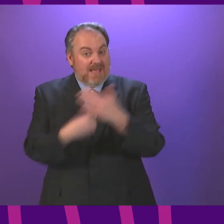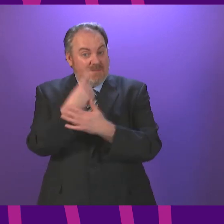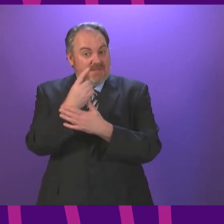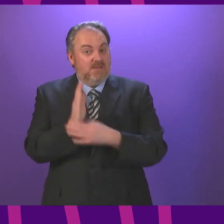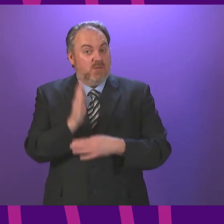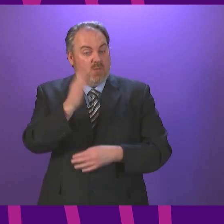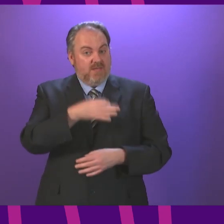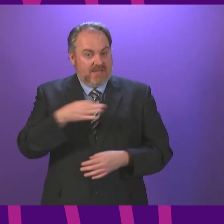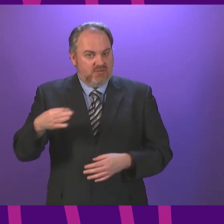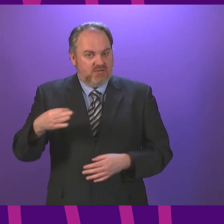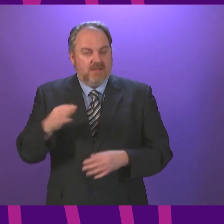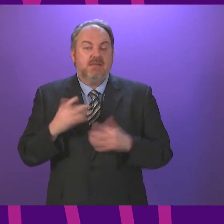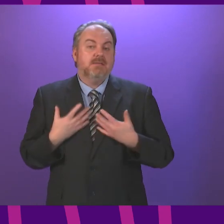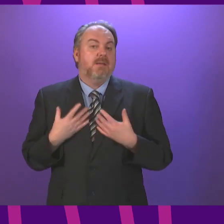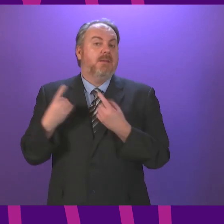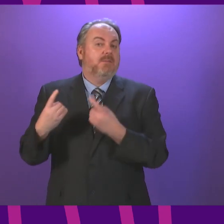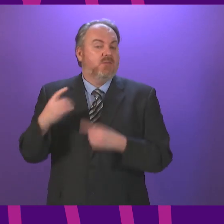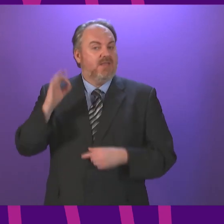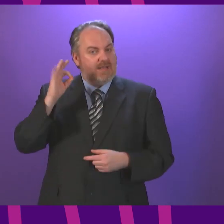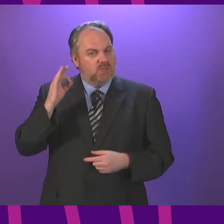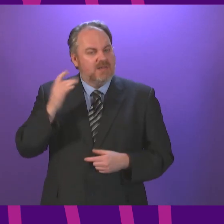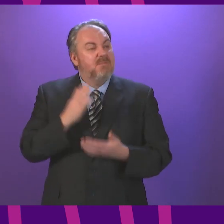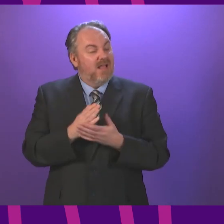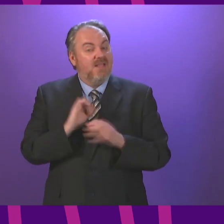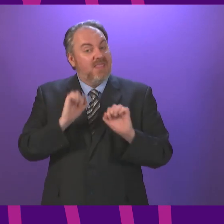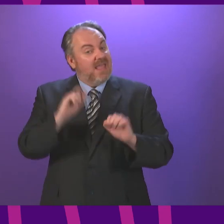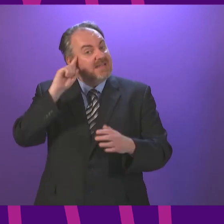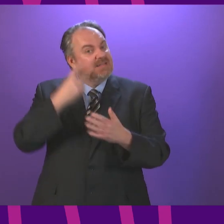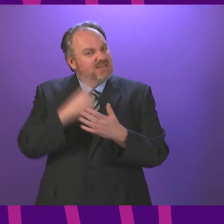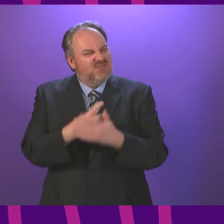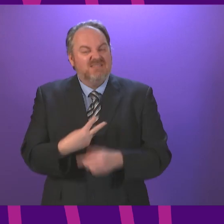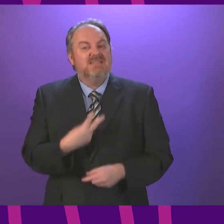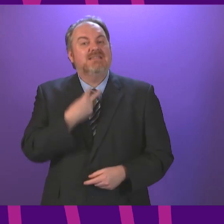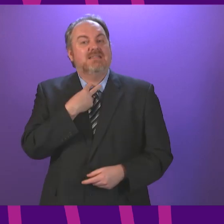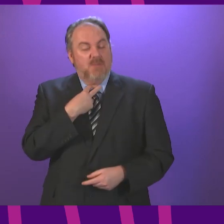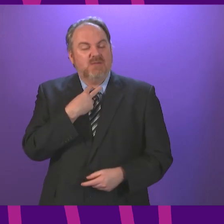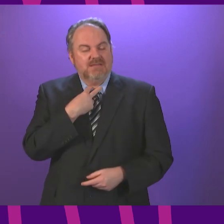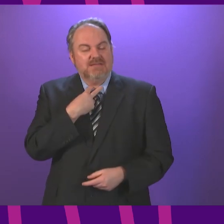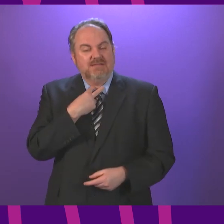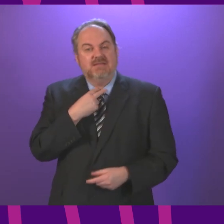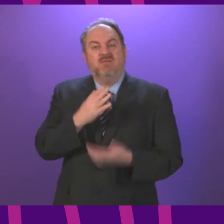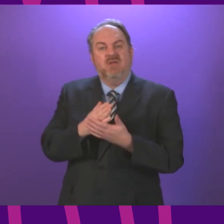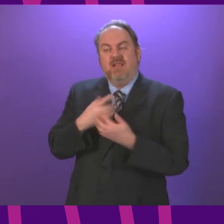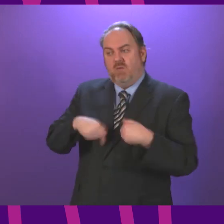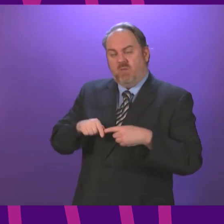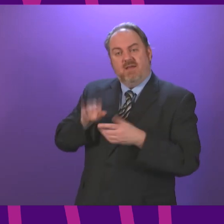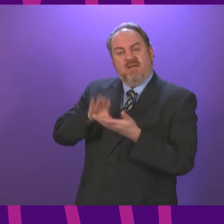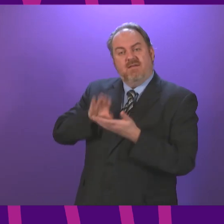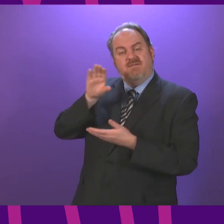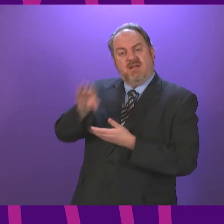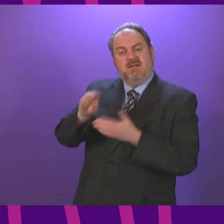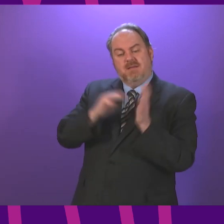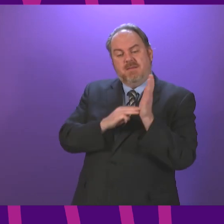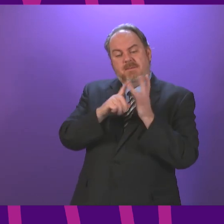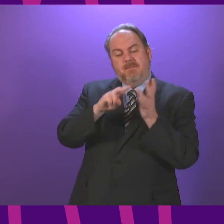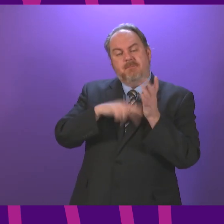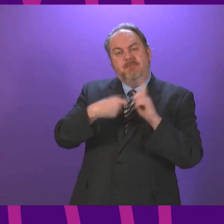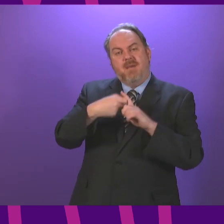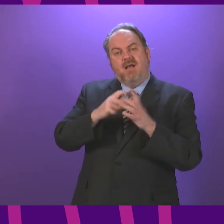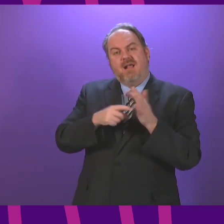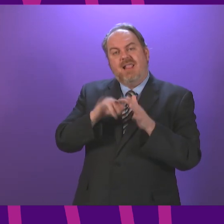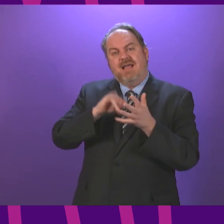the local authority, I think it is a deeply disappointing decision. Fulton MacGregor is right that we do provide funding to Monkland's Women's Aid